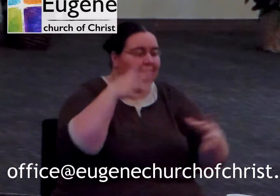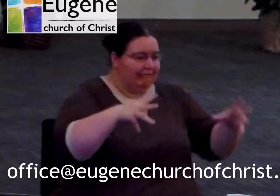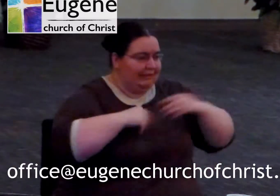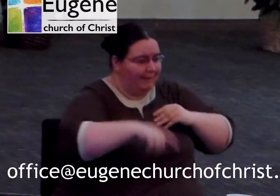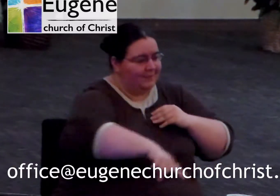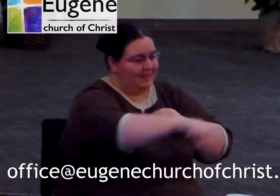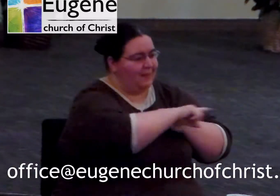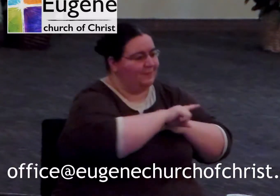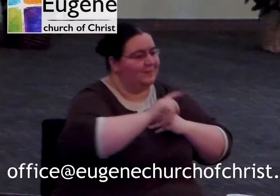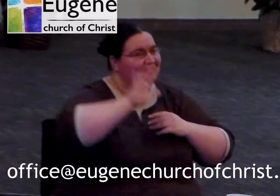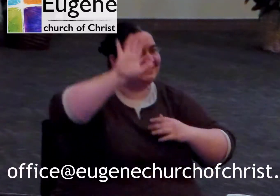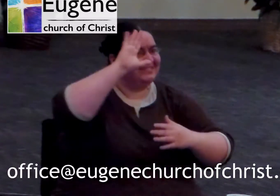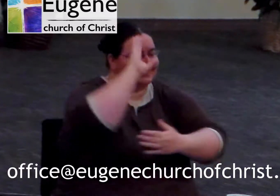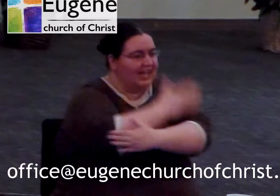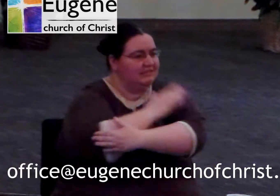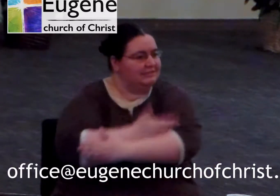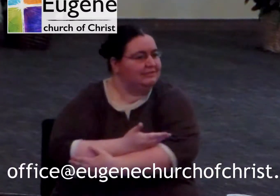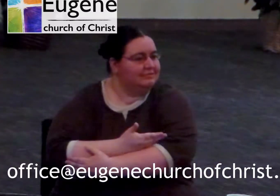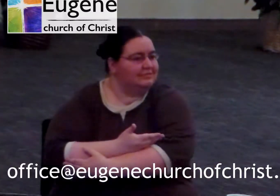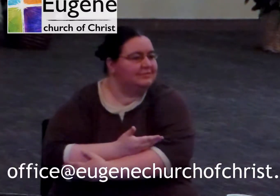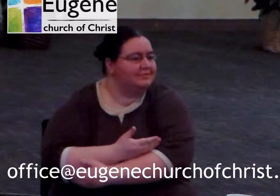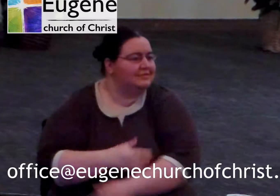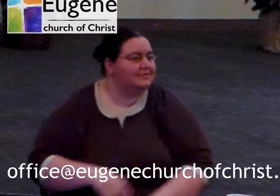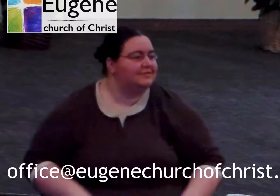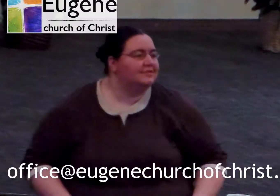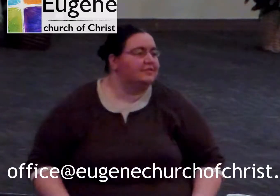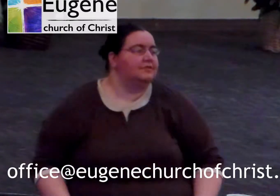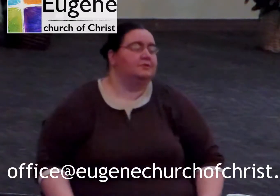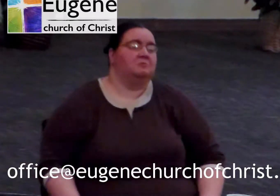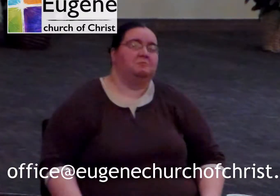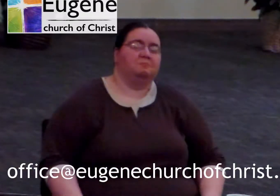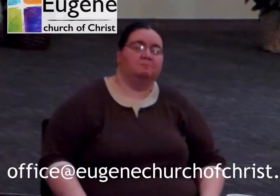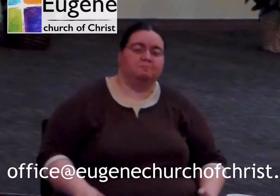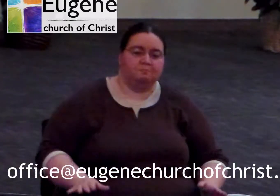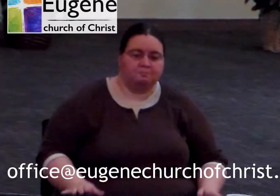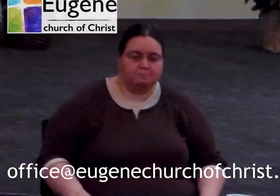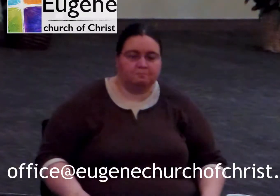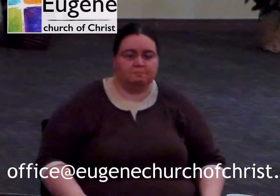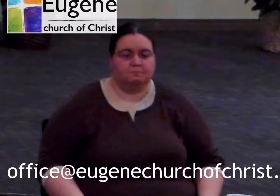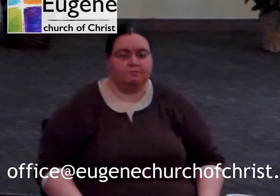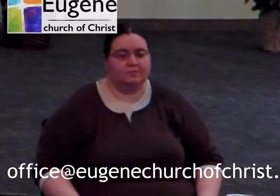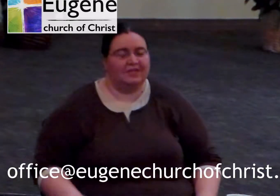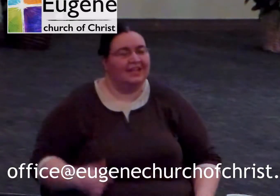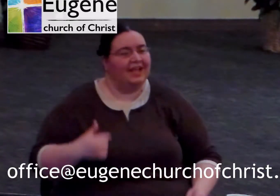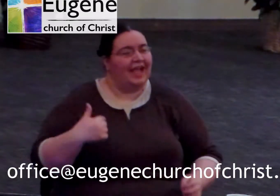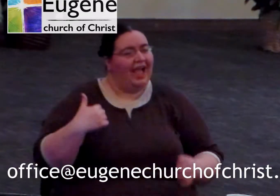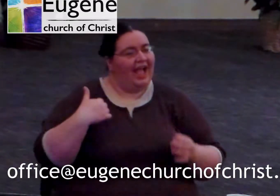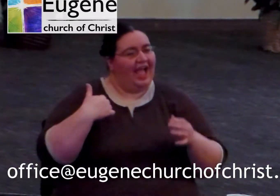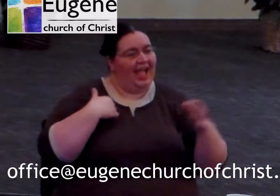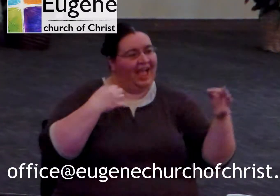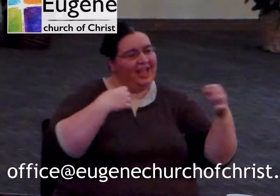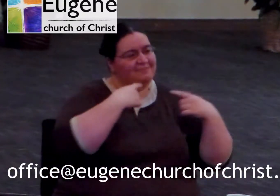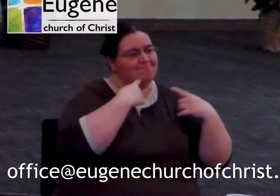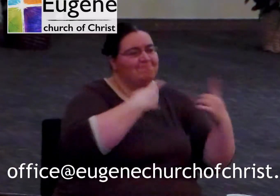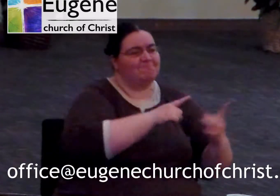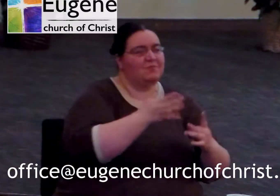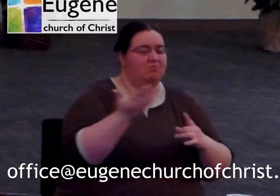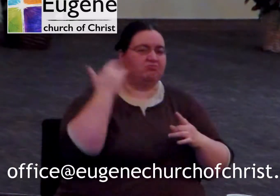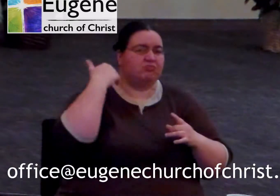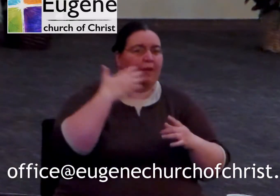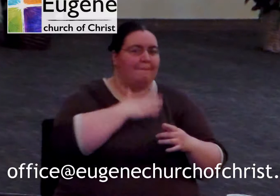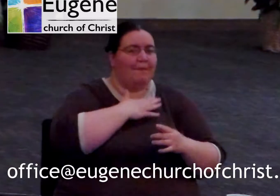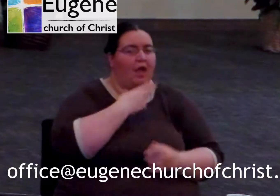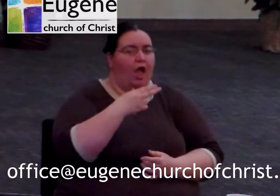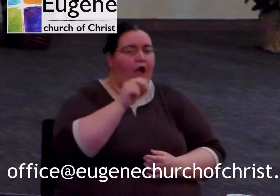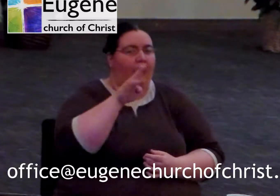I love this thing called bushcraft, or some people call it woodcraft. It's kind of a European term. And basically it's guys that like to go out in the